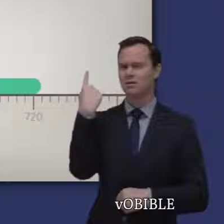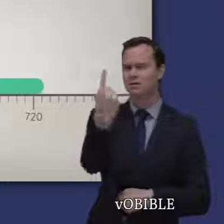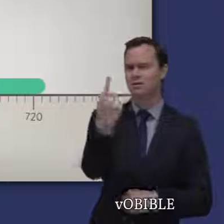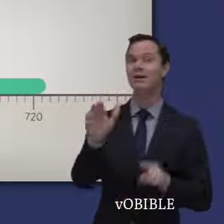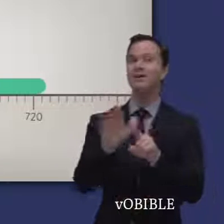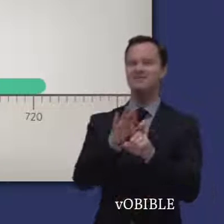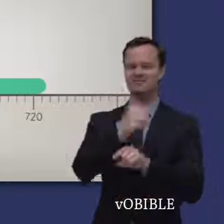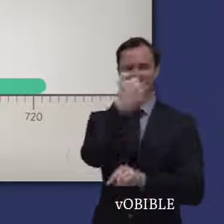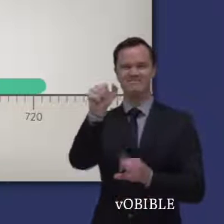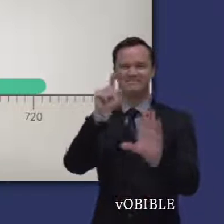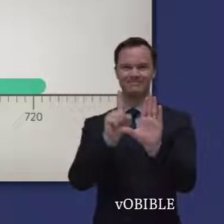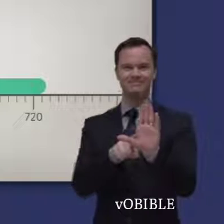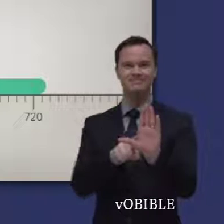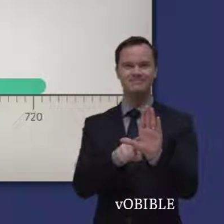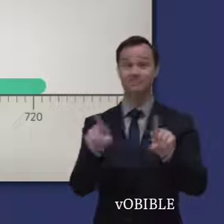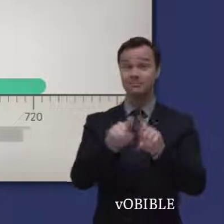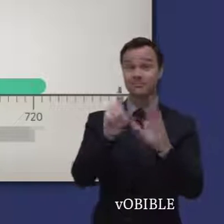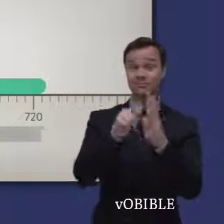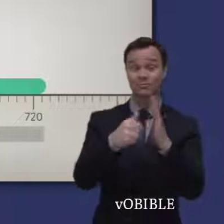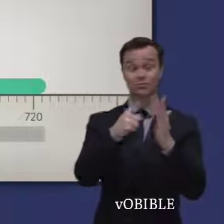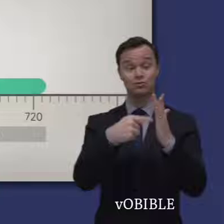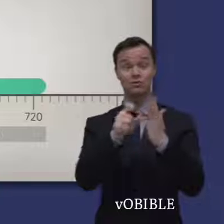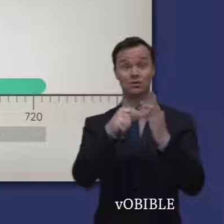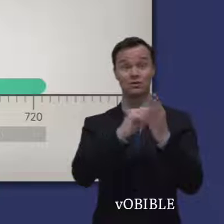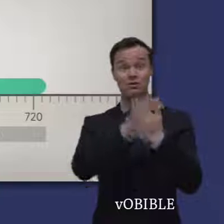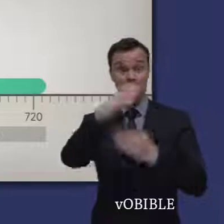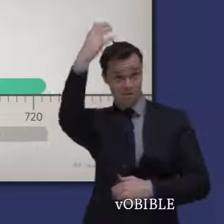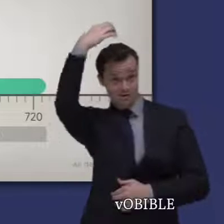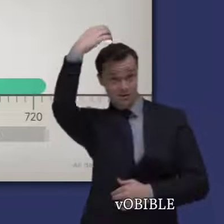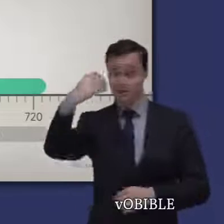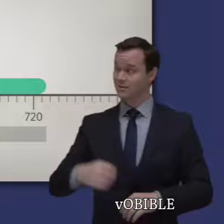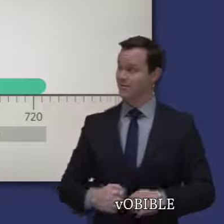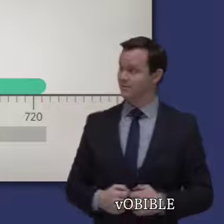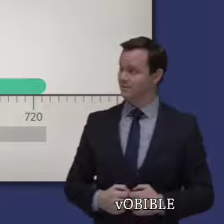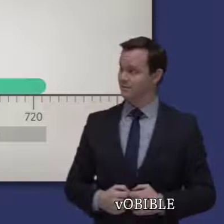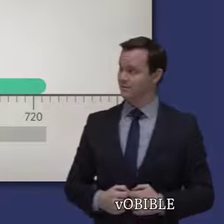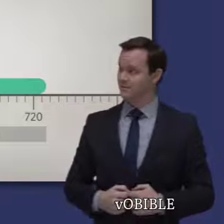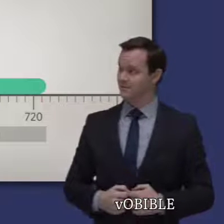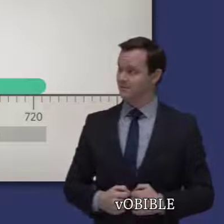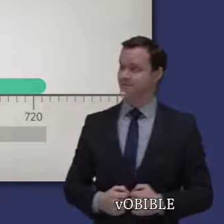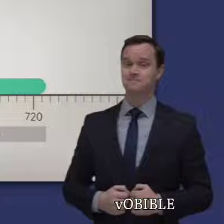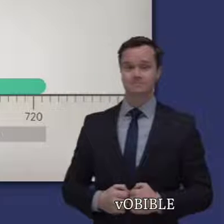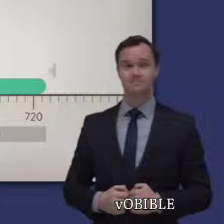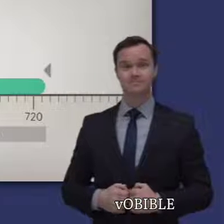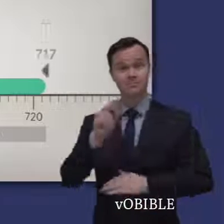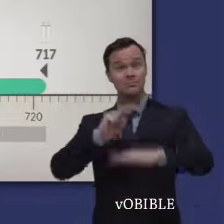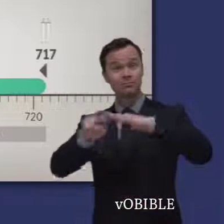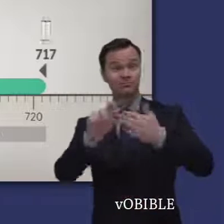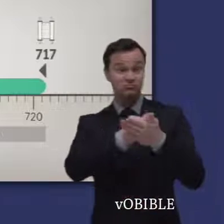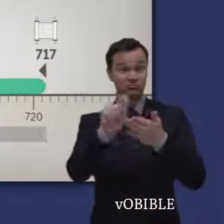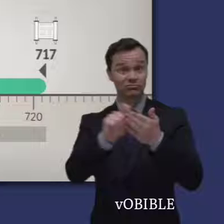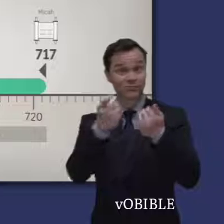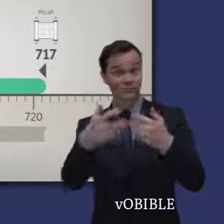for about 60 years, during the reigns of Judean kings Jotham, Ahaz, and Hezekiah, and he completed